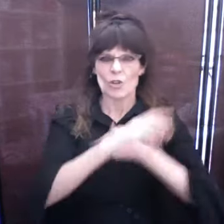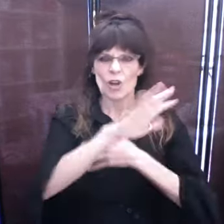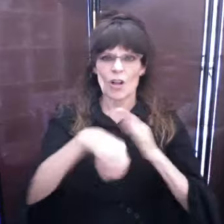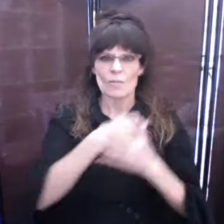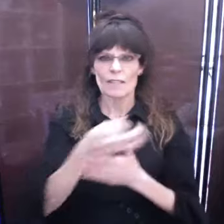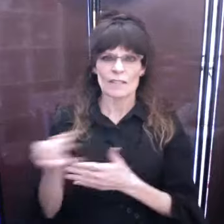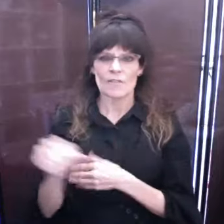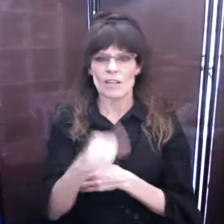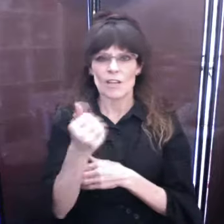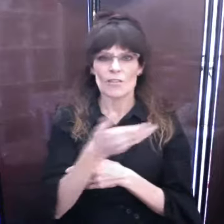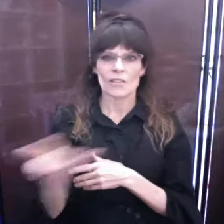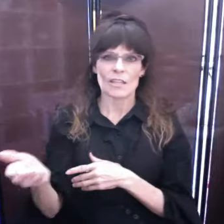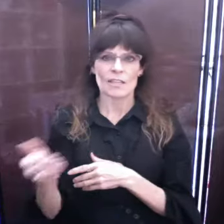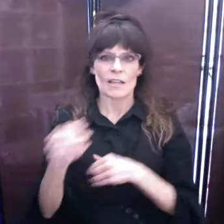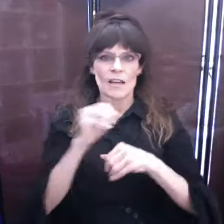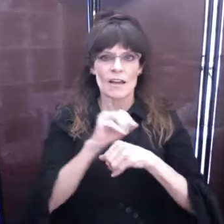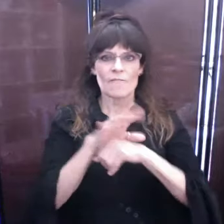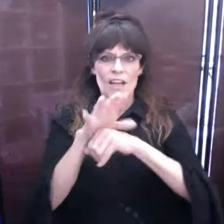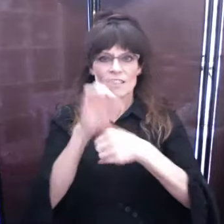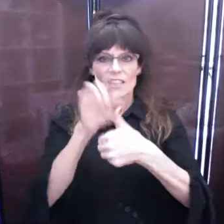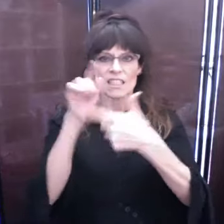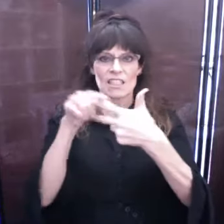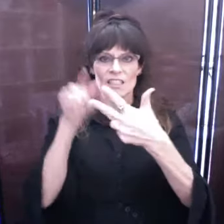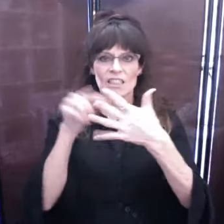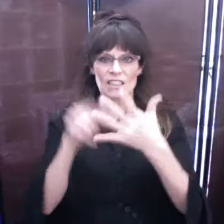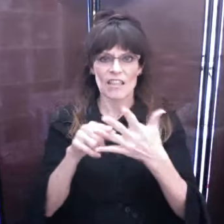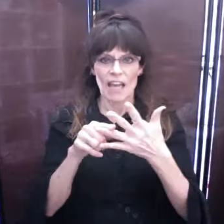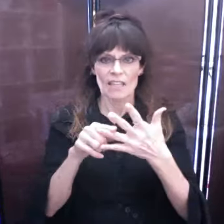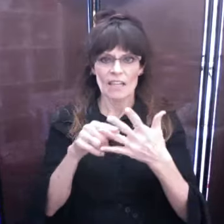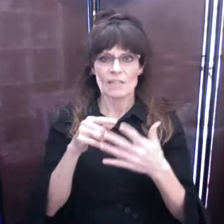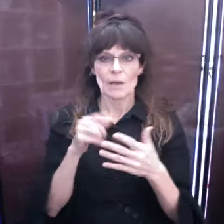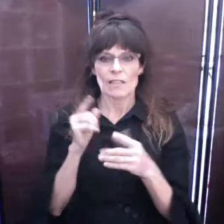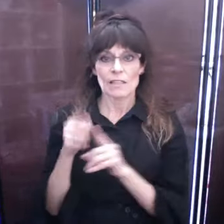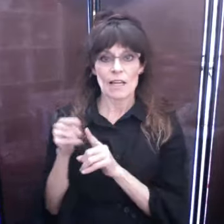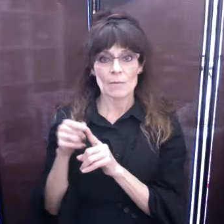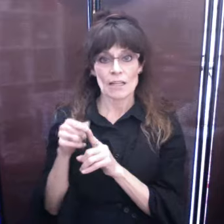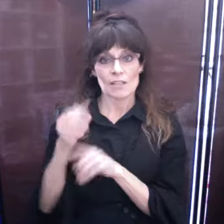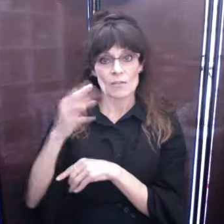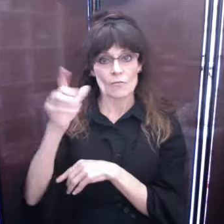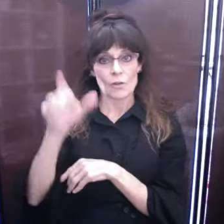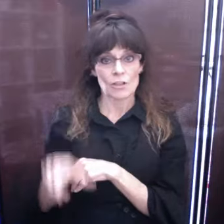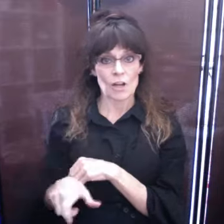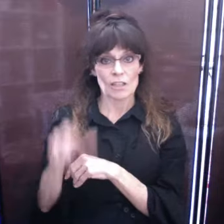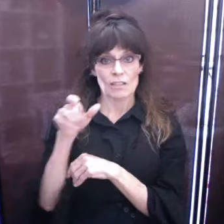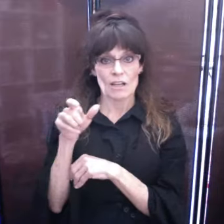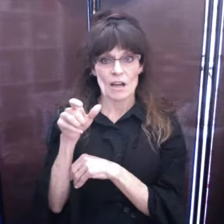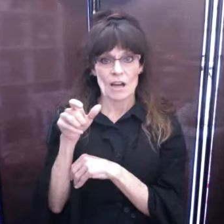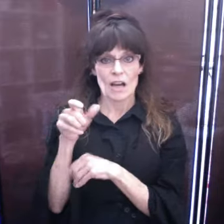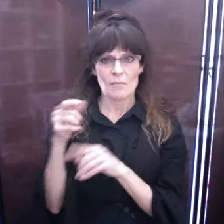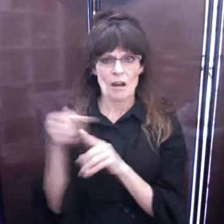things. Affects this, that, this, and that, right? And by the time I get to the fourth column, I'm way out in the weeds, guys. But I was doing